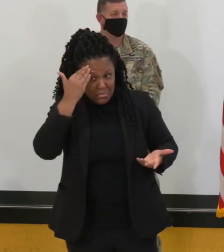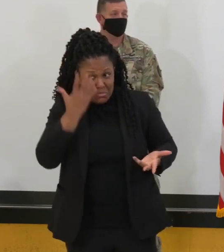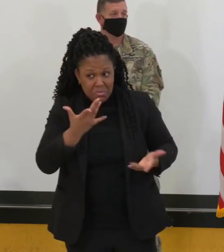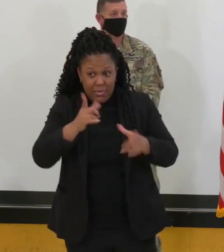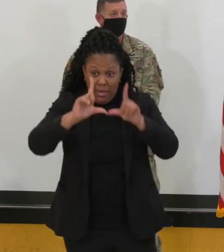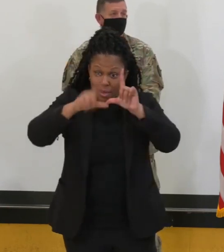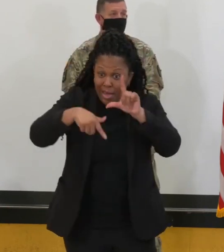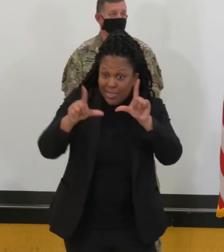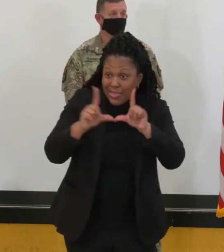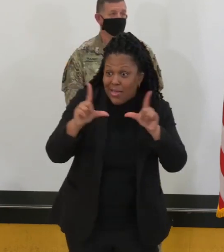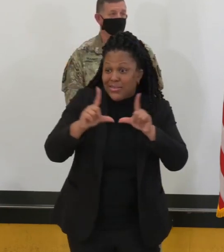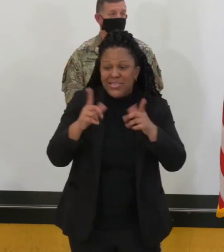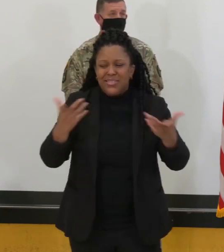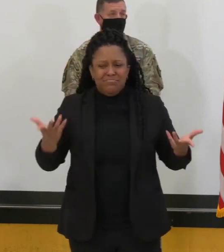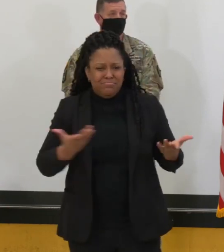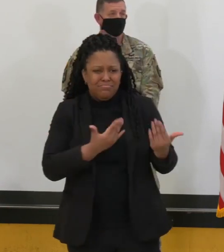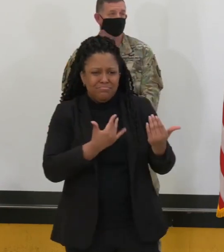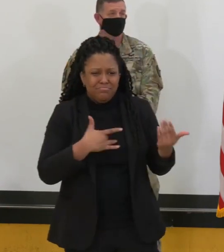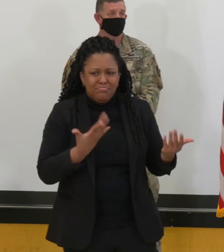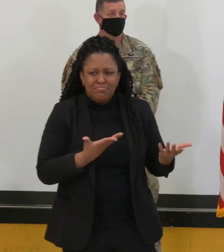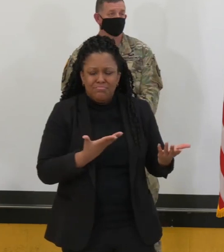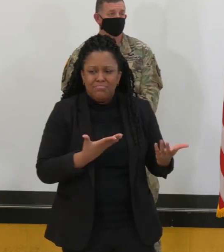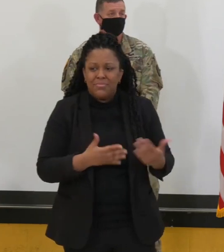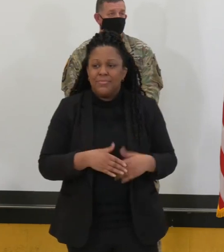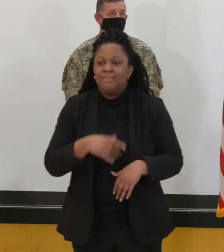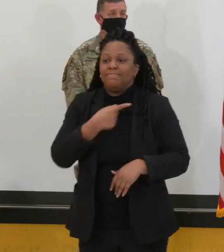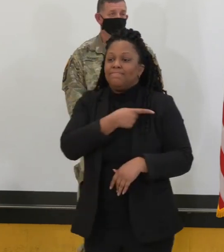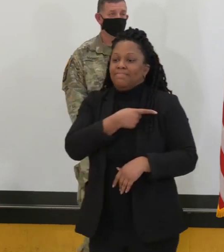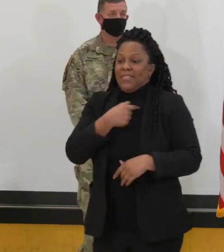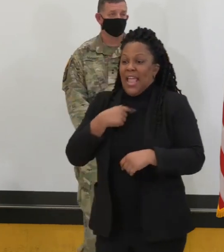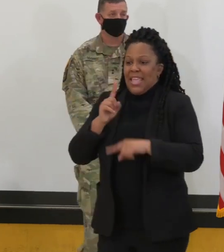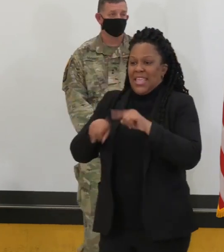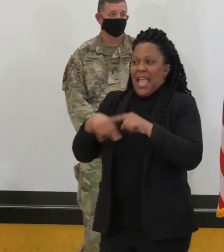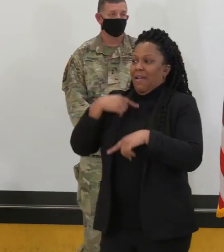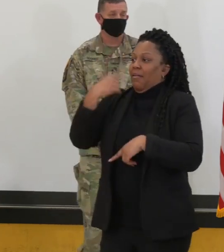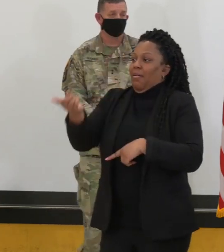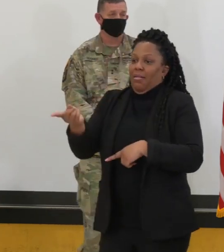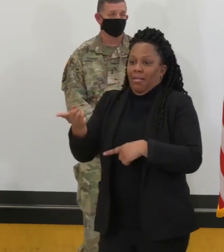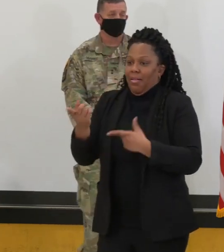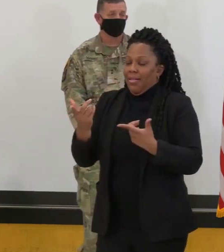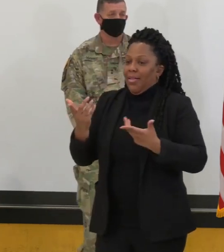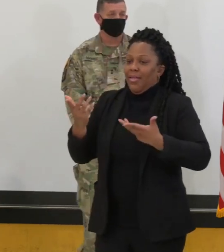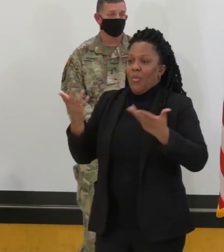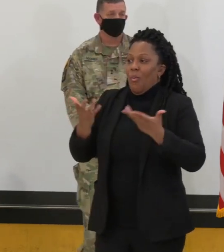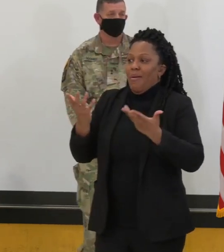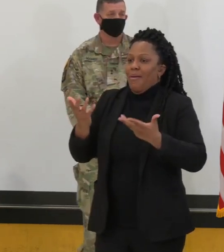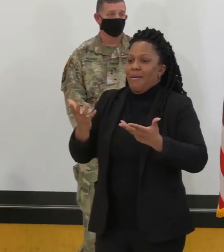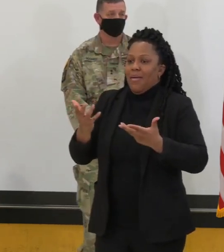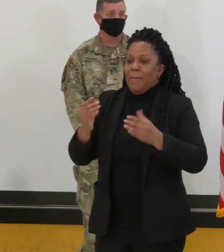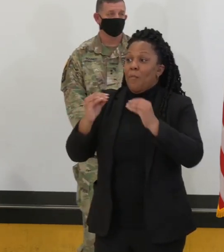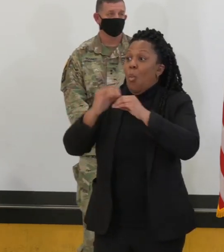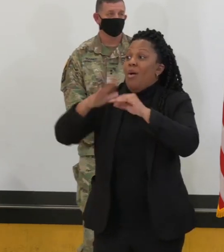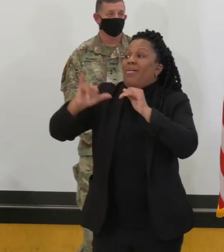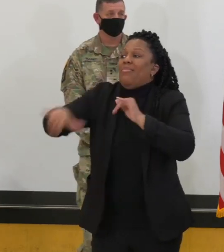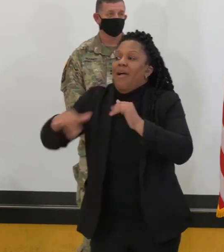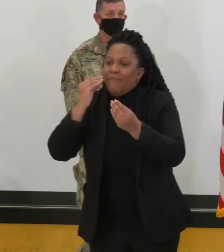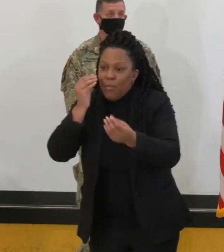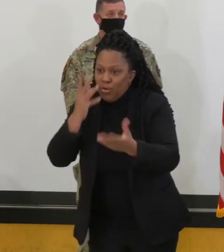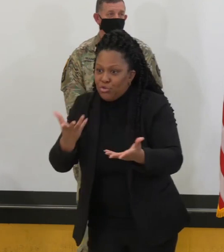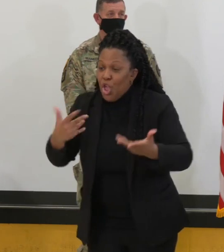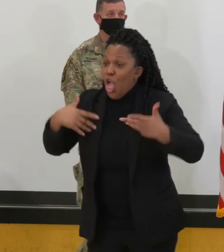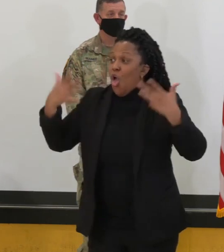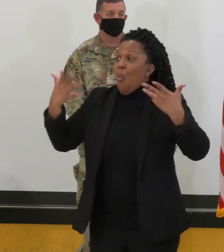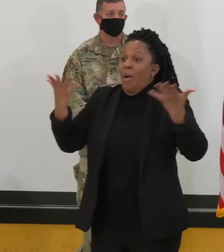tell you about the traffic stop? And I can't tell you a whole lot, unfortunately. The investigation is still in its early stages, and I can't give you much more than what I